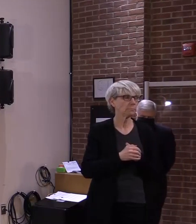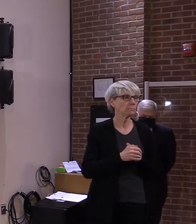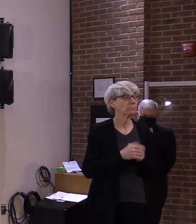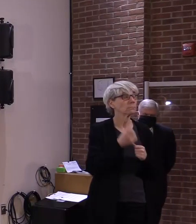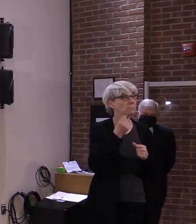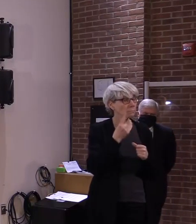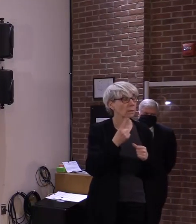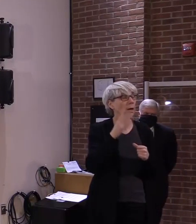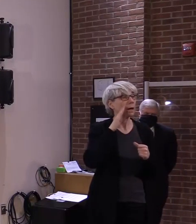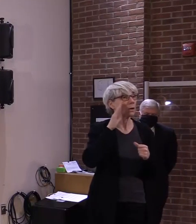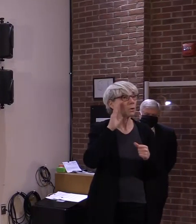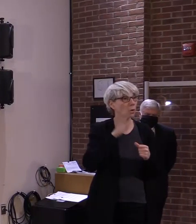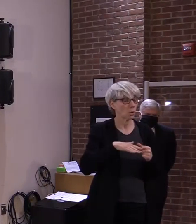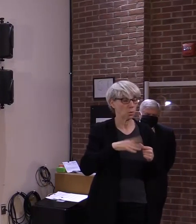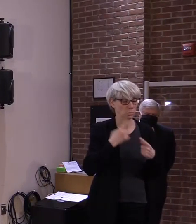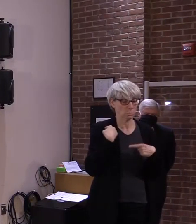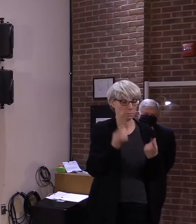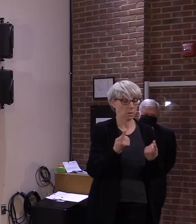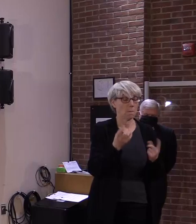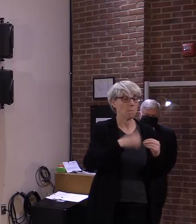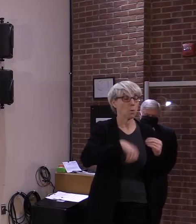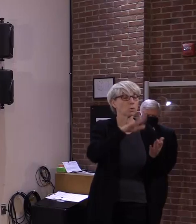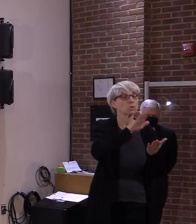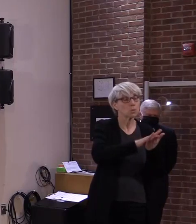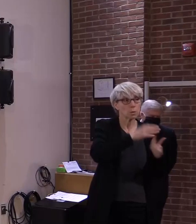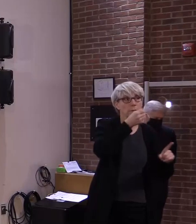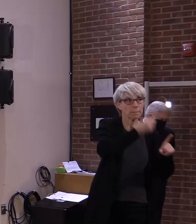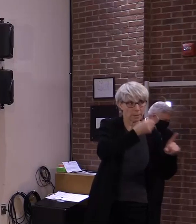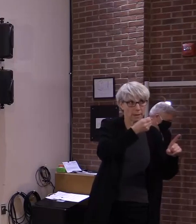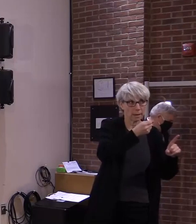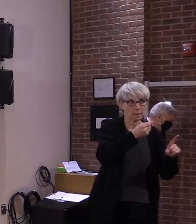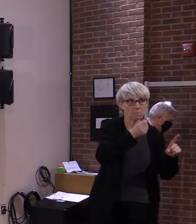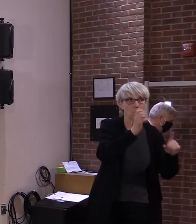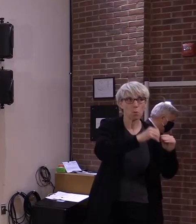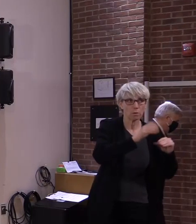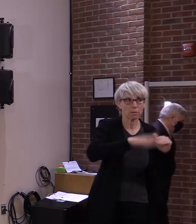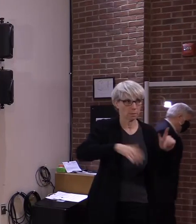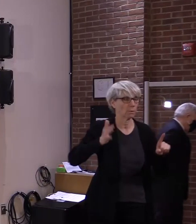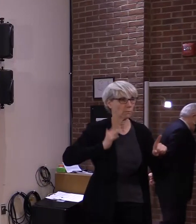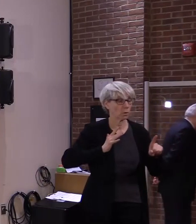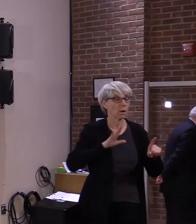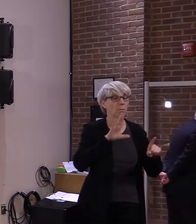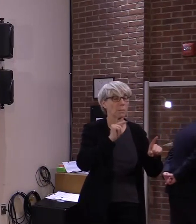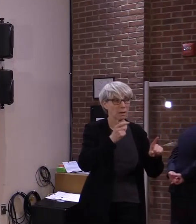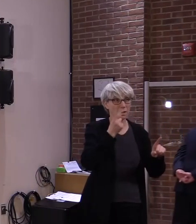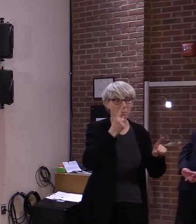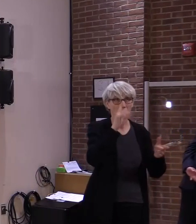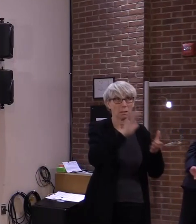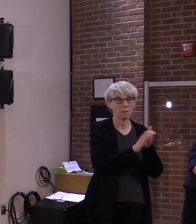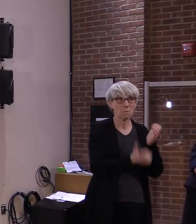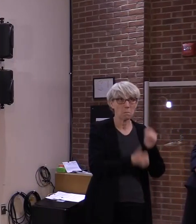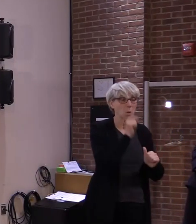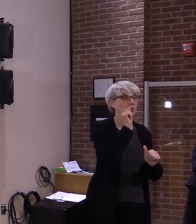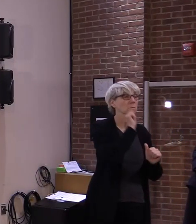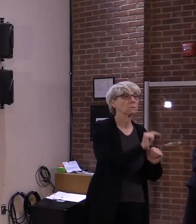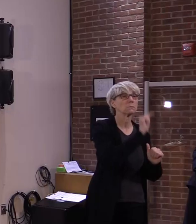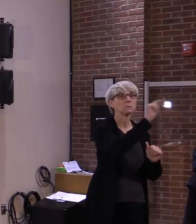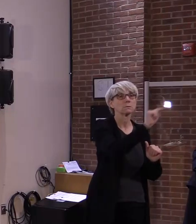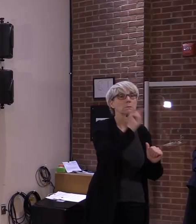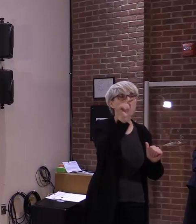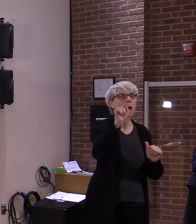of schools with cases have increased, but majority of them, to my knowledge, with some notable exceptions that have been discussed